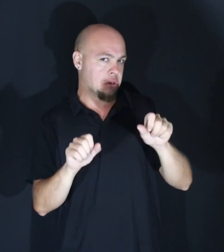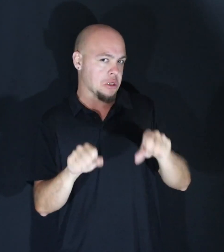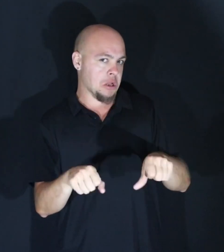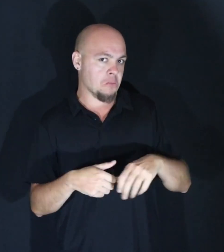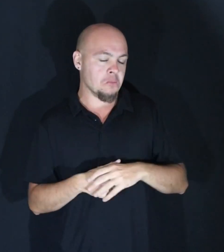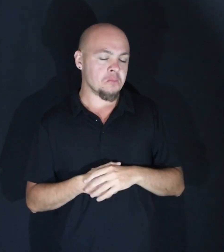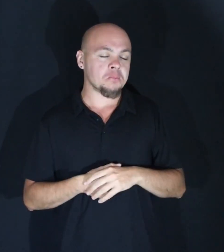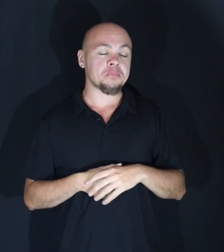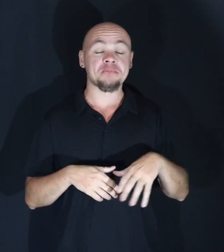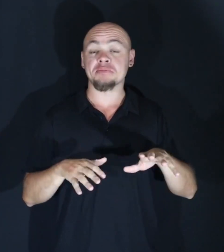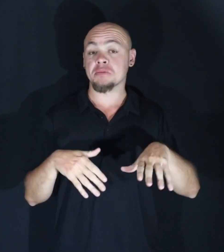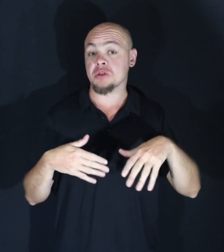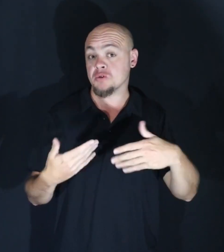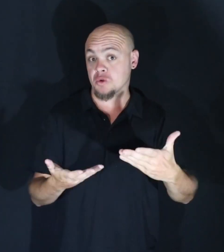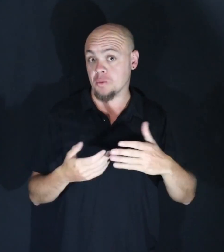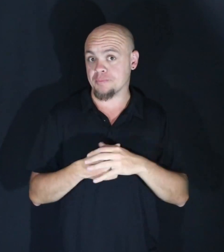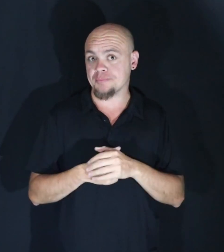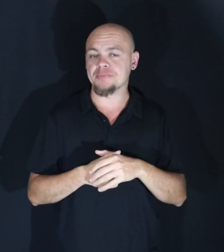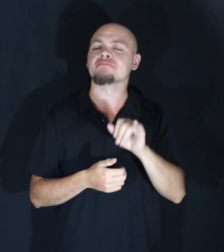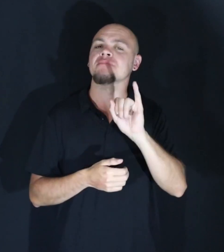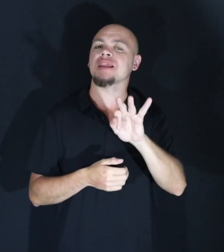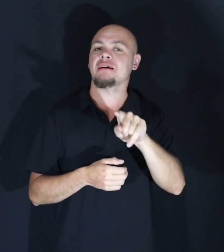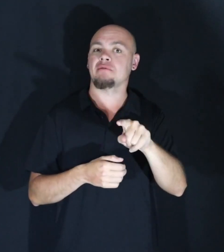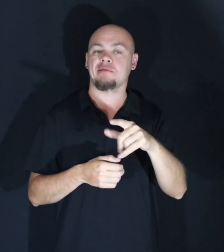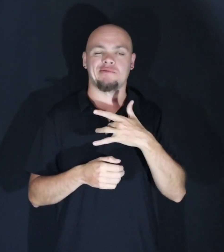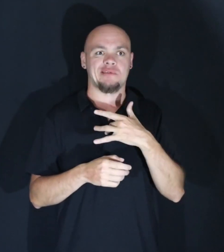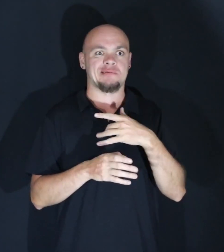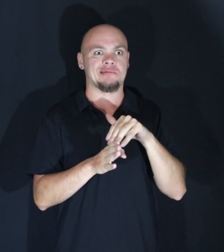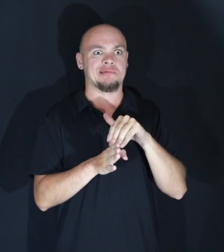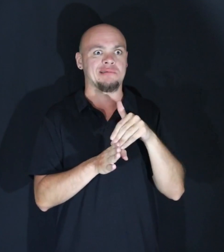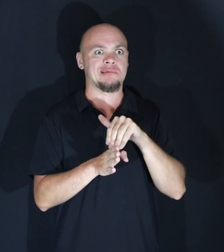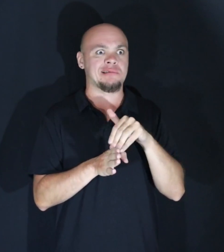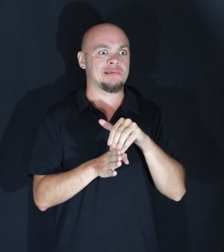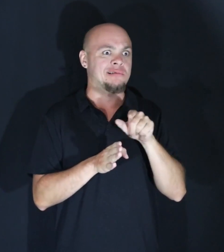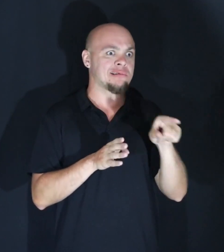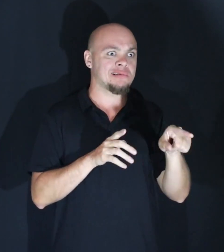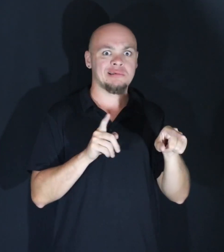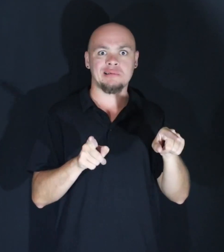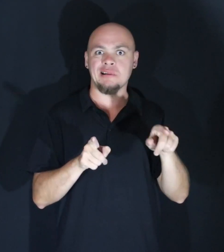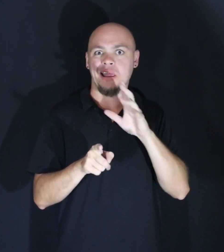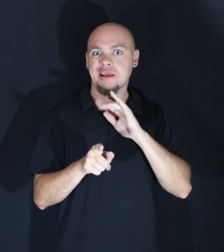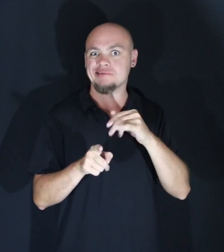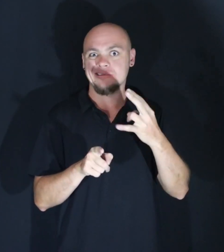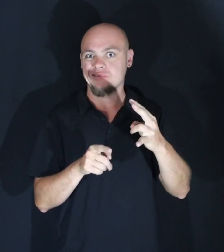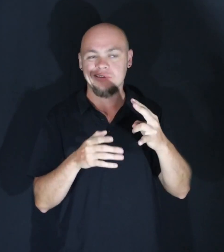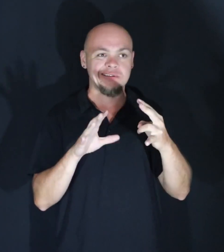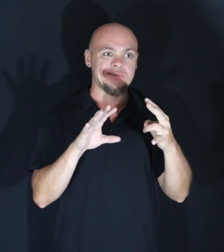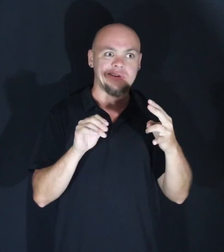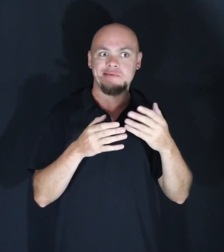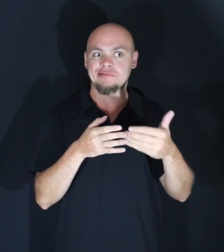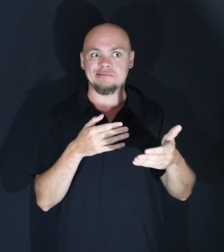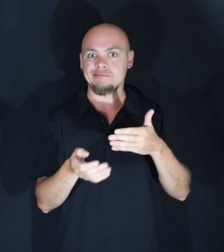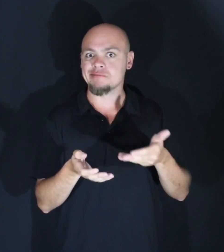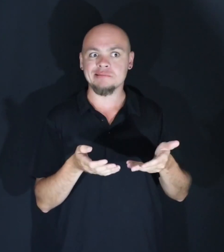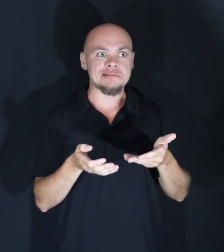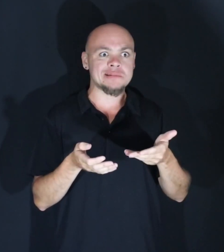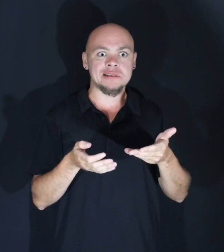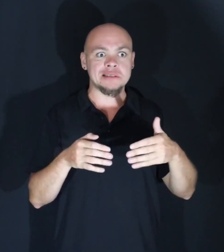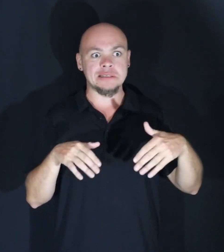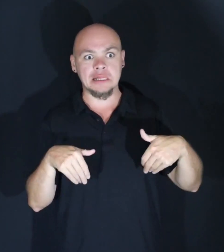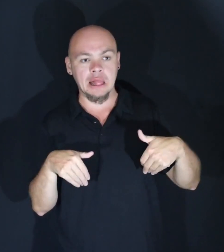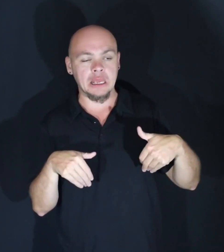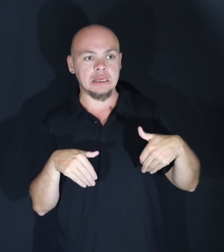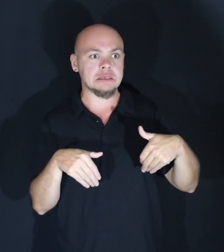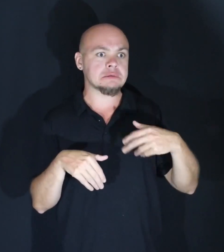So, if you're standing at a crossroads, whether you're 17 or 50, wondering if it's too late or if you're